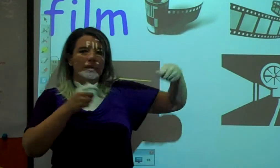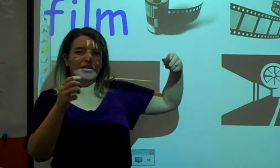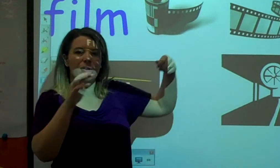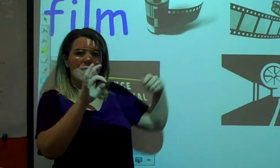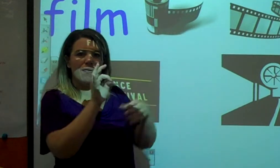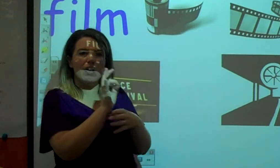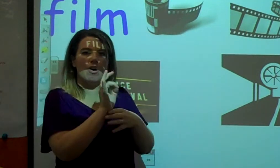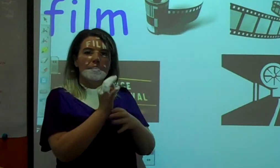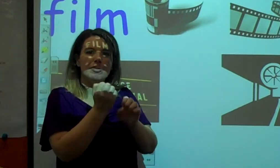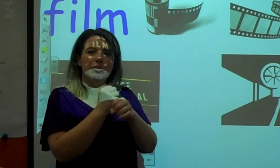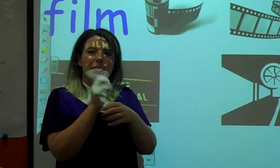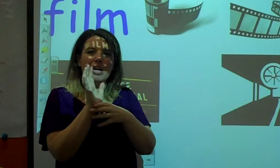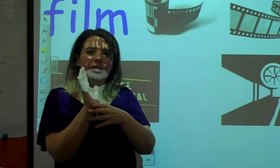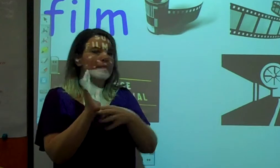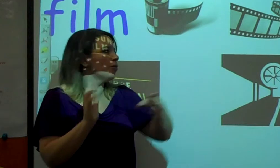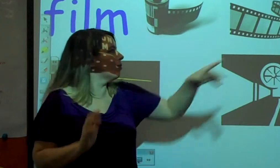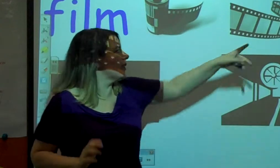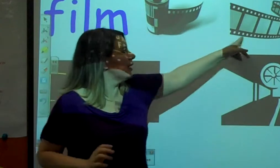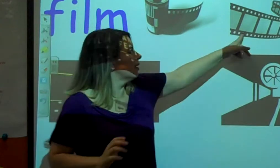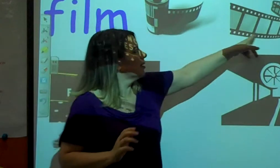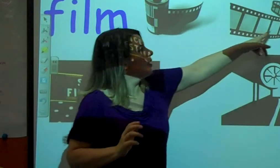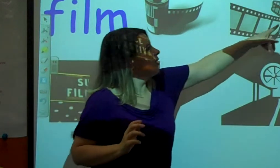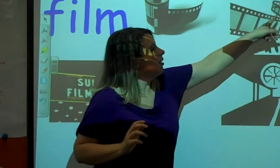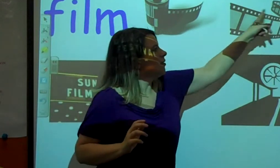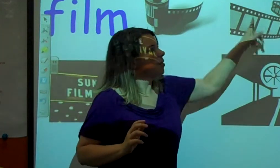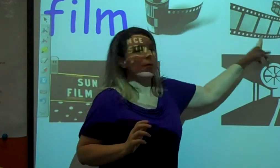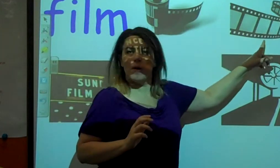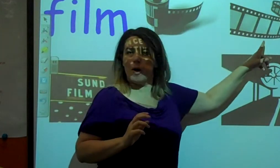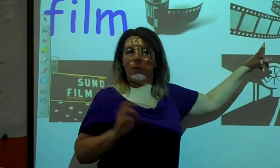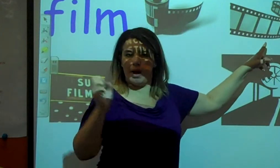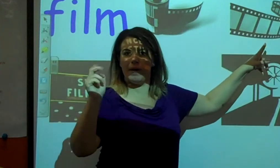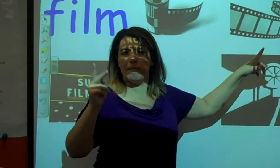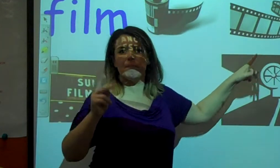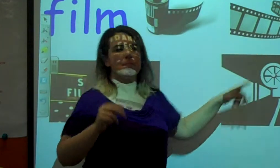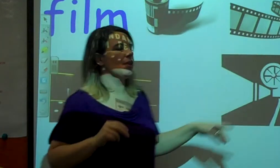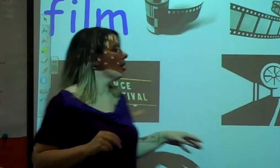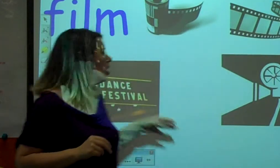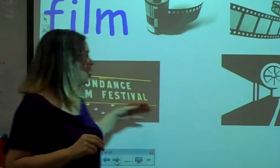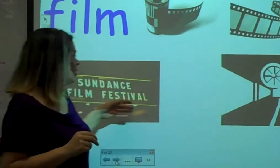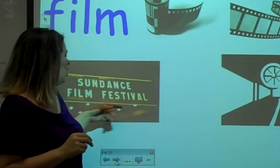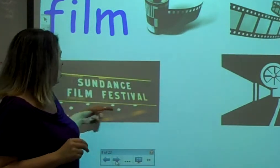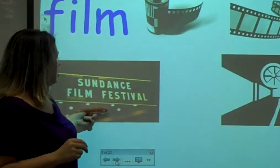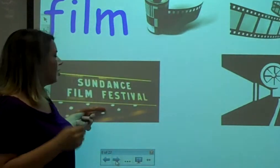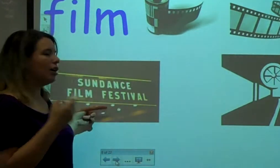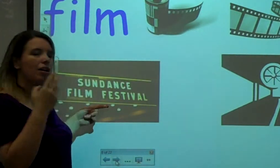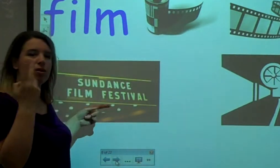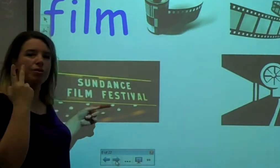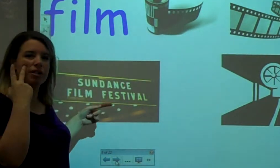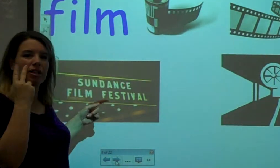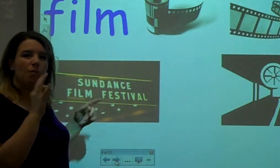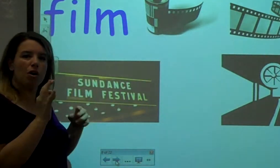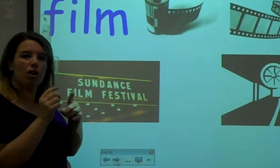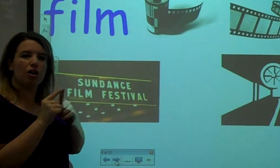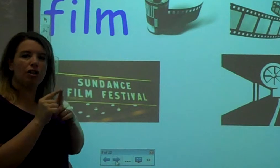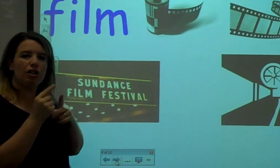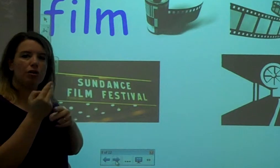the film to make the movie. Okay? You could also see the word